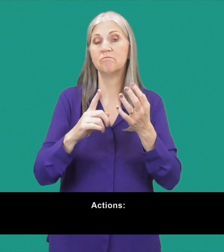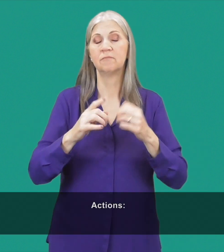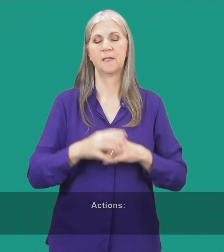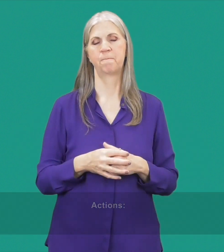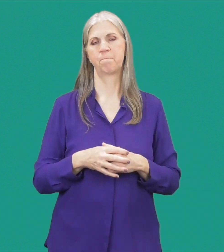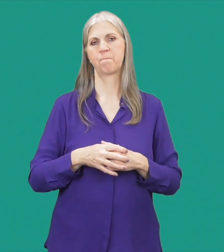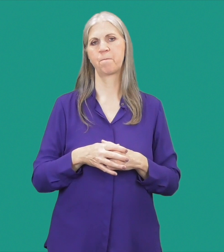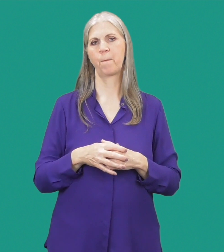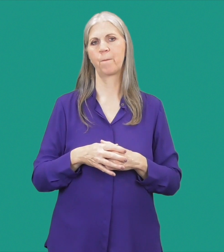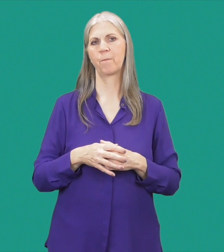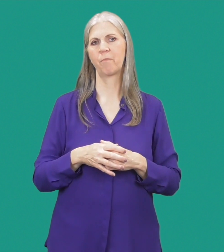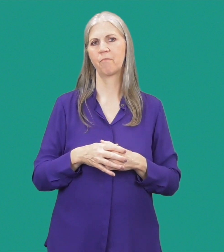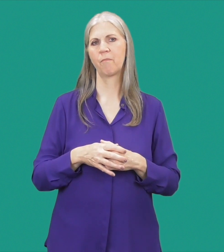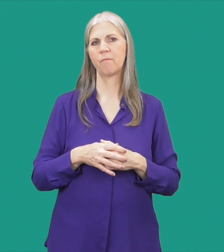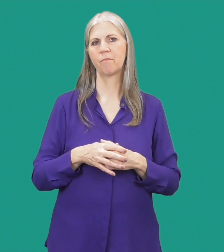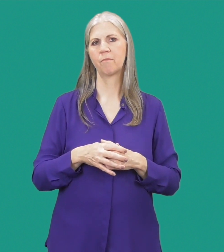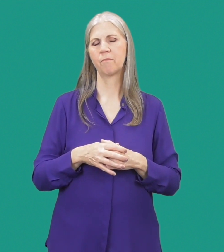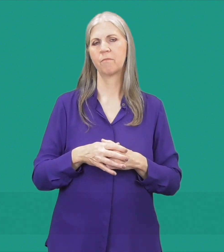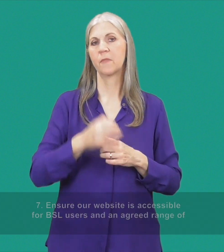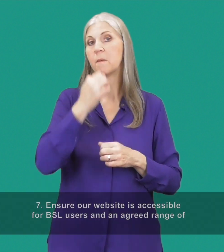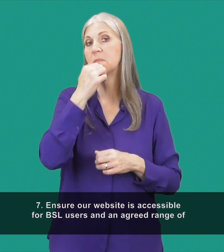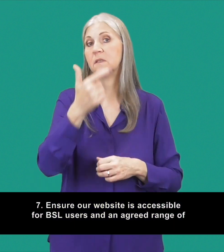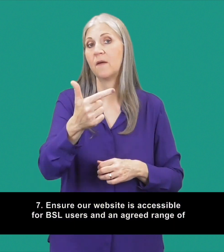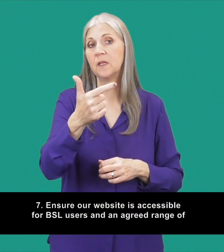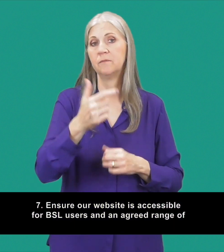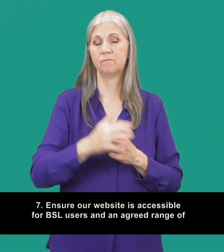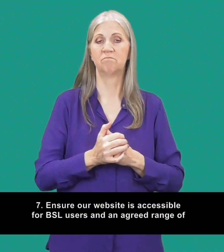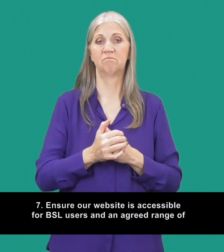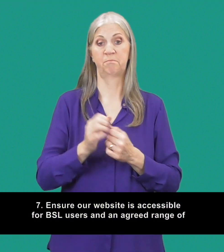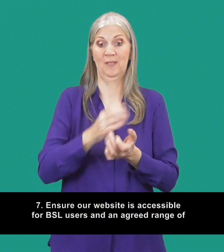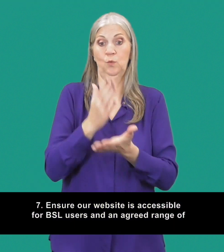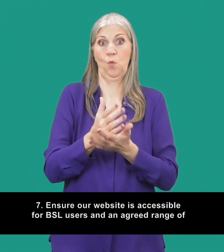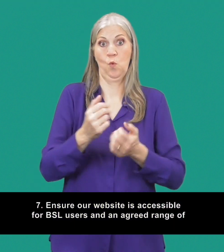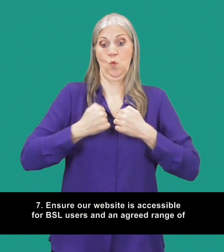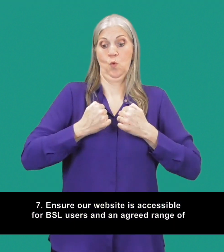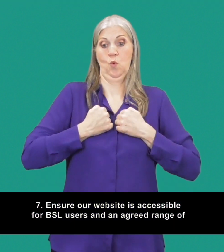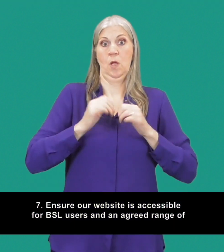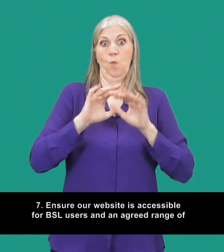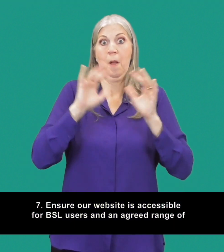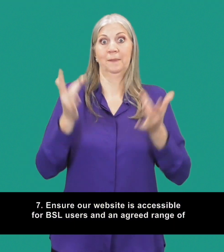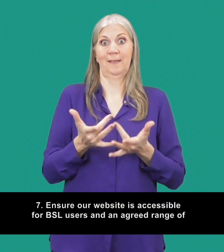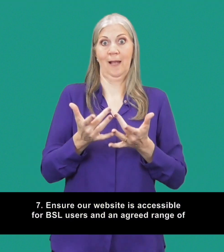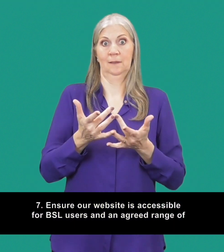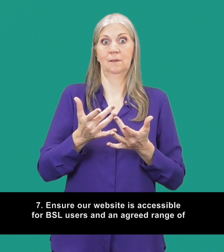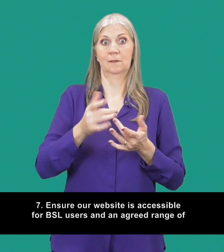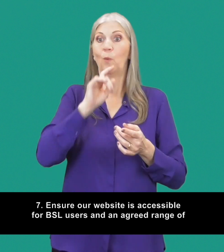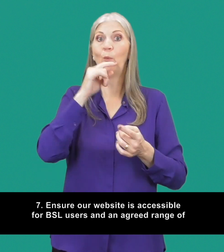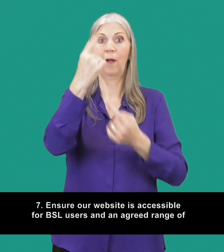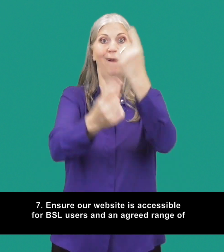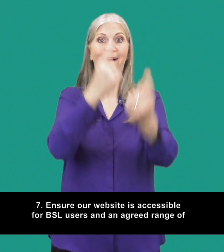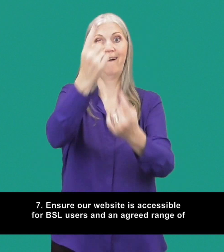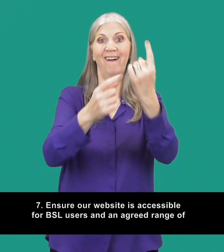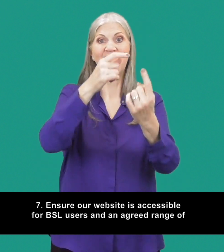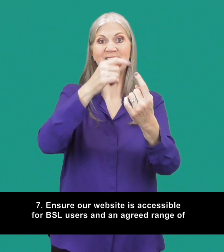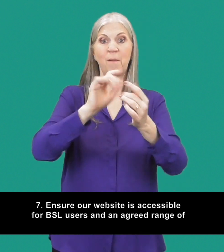Number 7. Ensure our website is accessible for BSL users and an agreed range